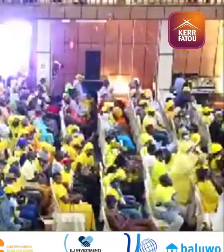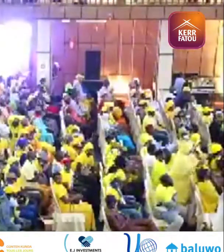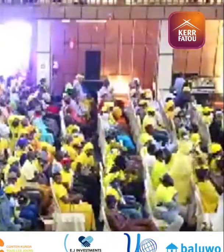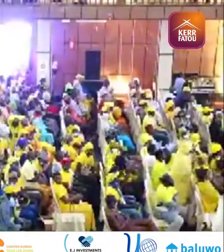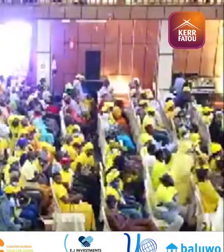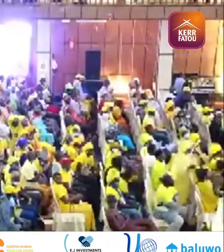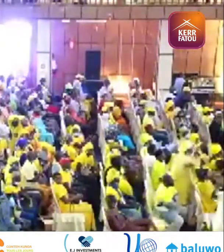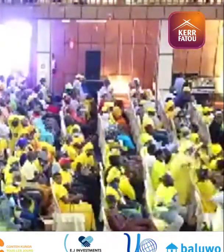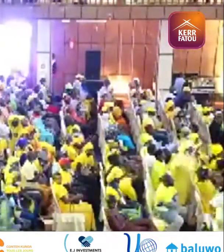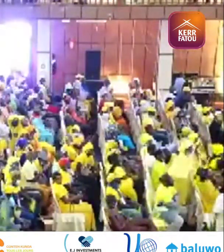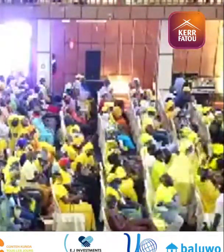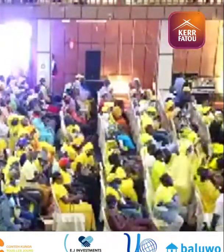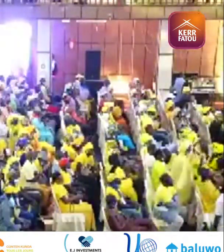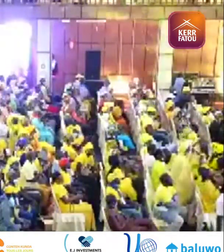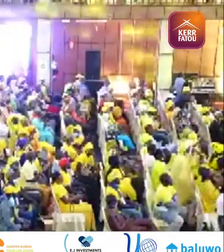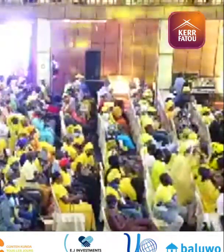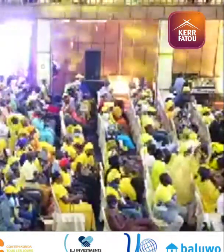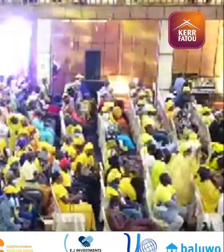Yeah.